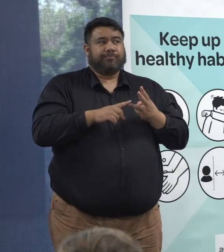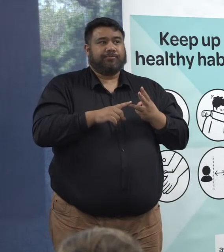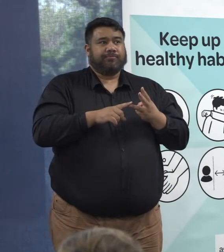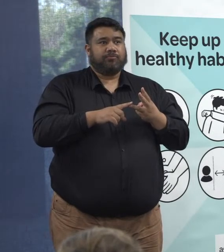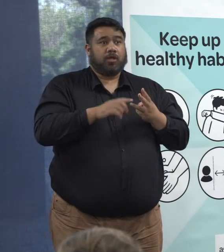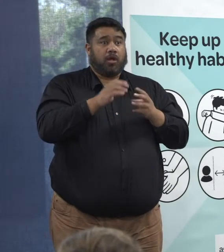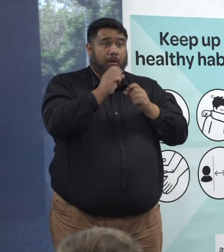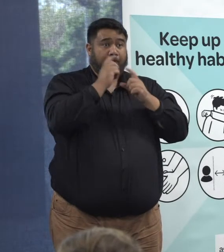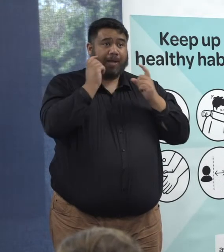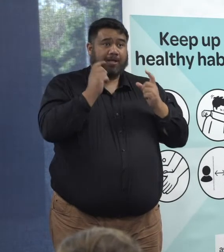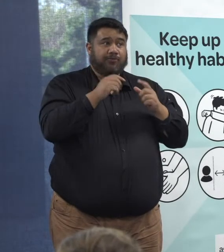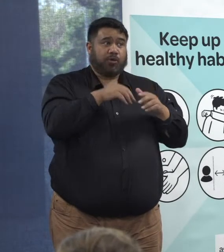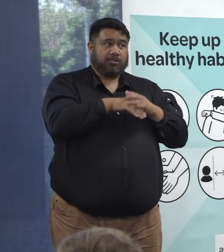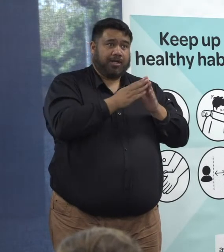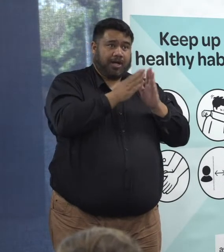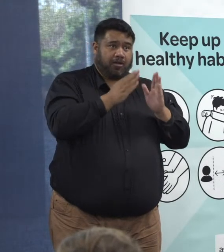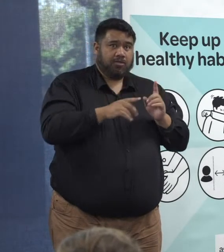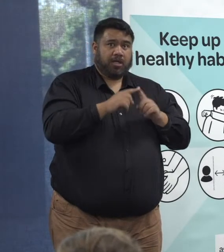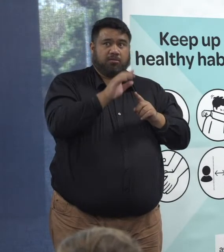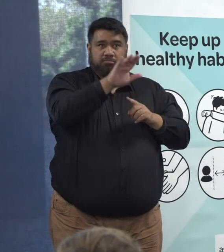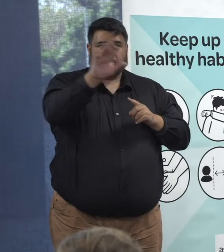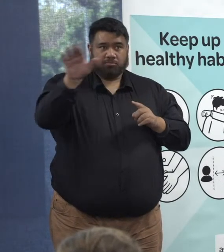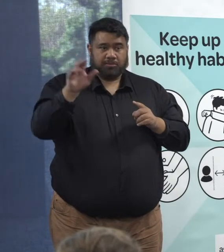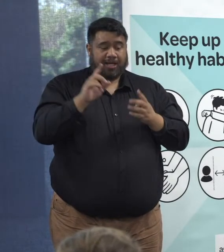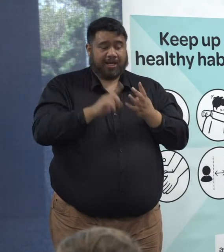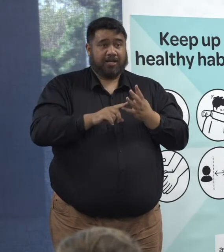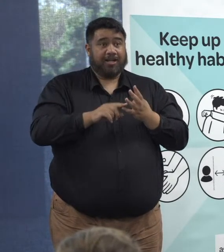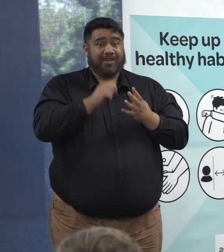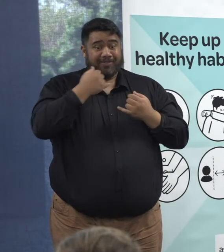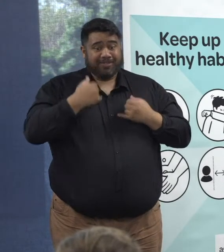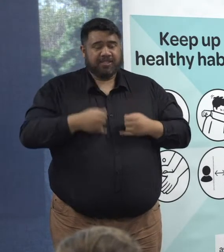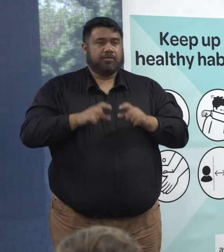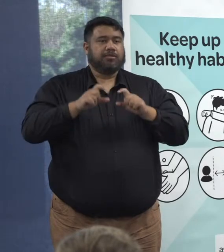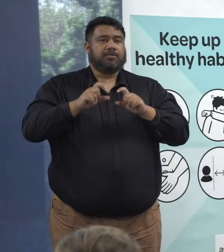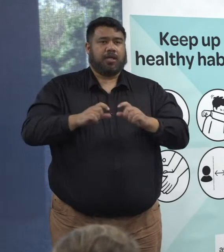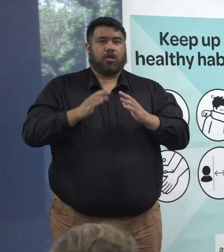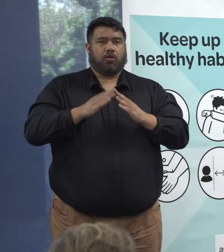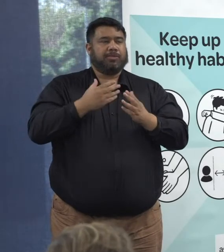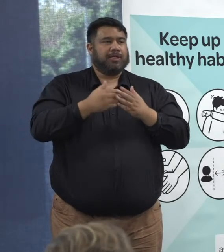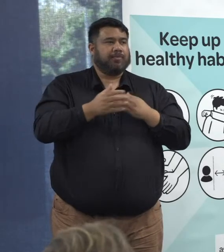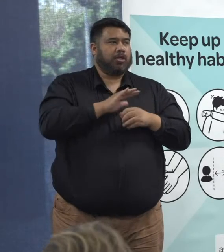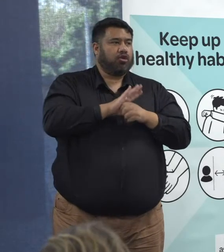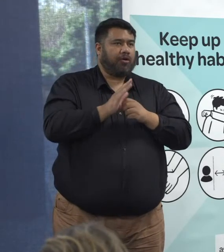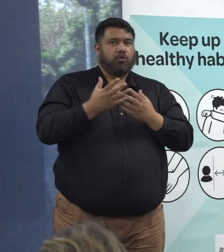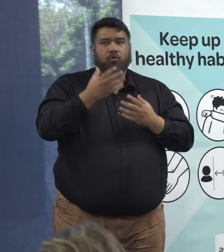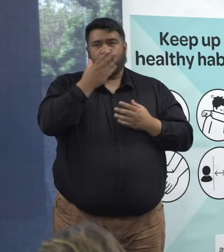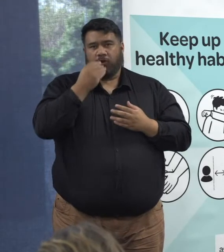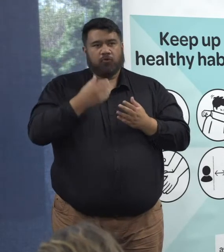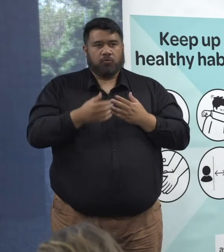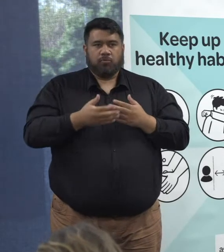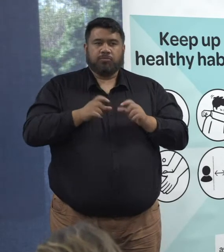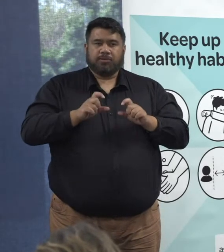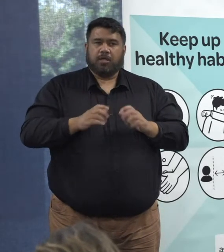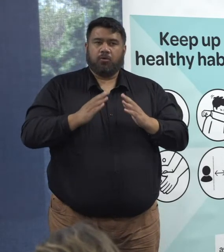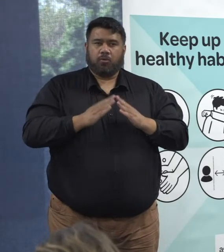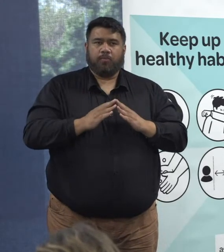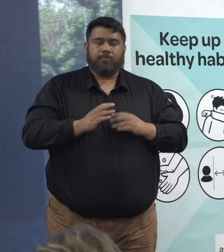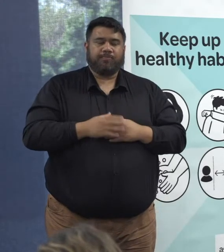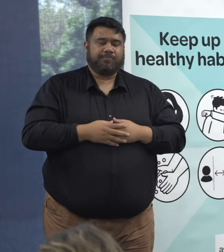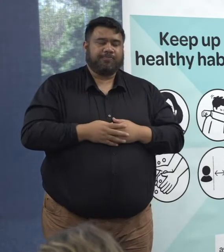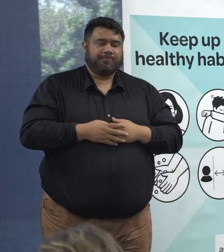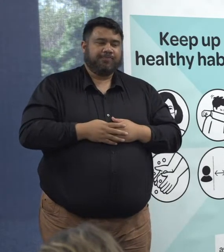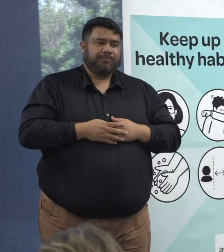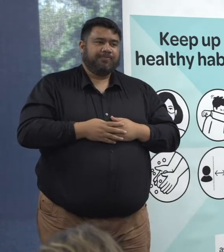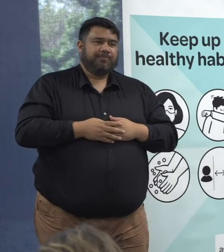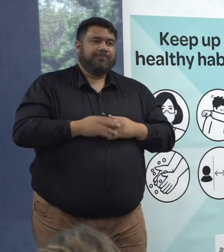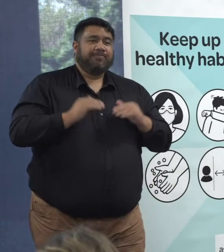outside of the home, and of course stay home if you are unwell, whether it's COVID or not. Now, a